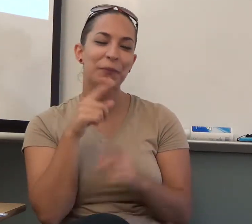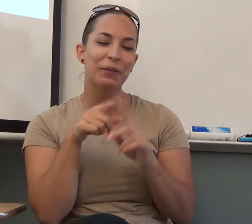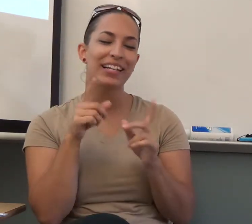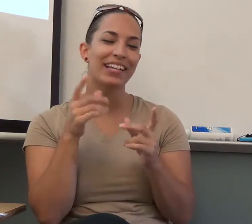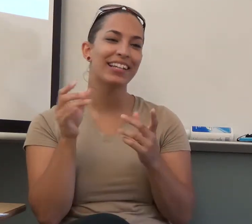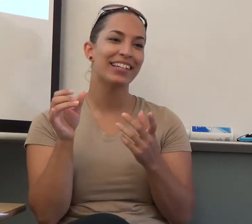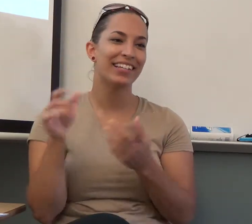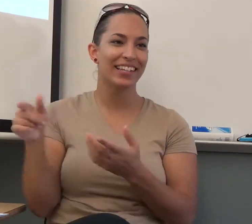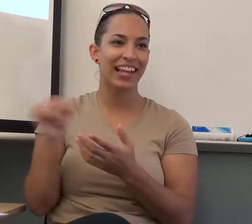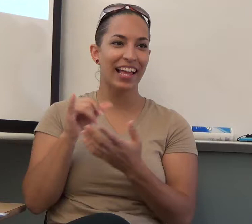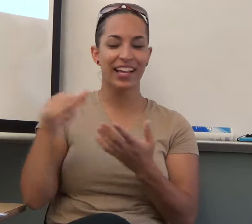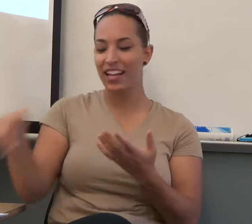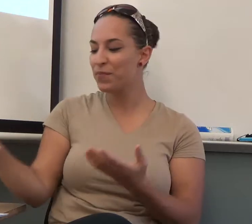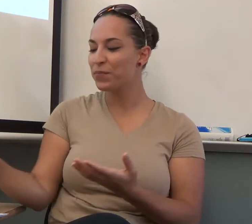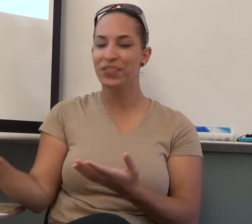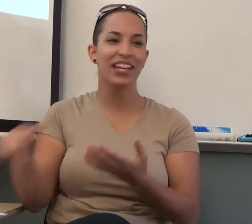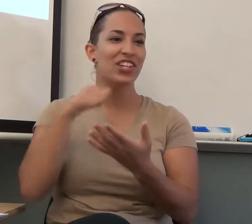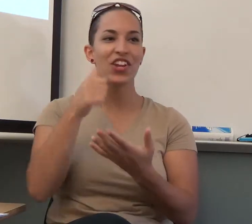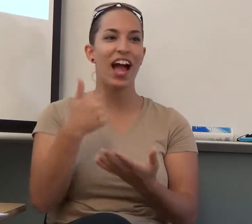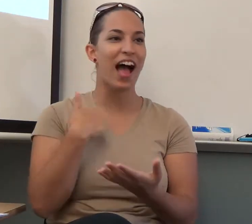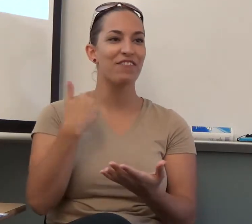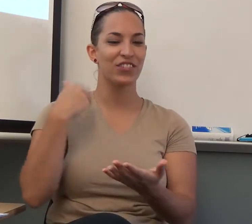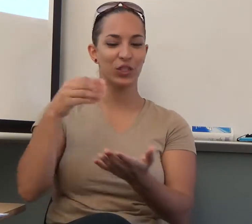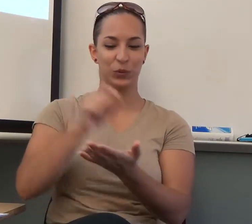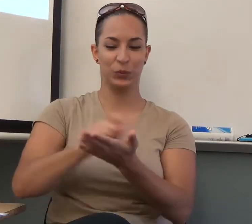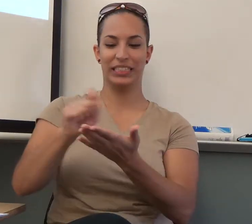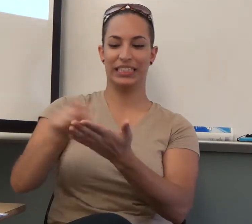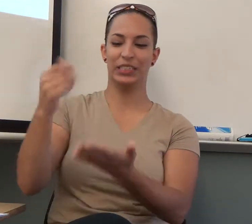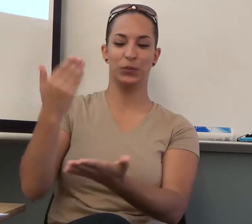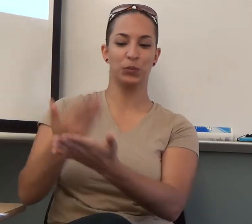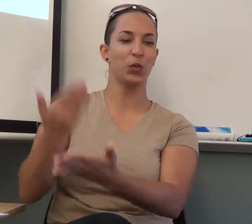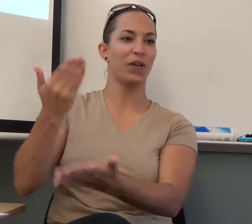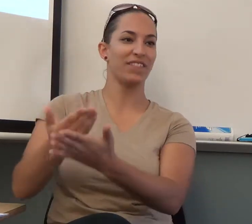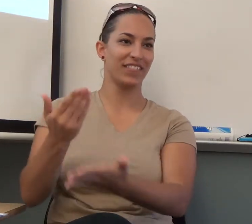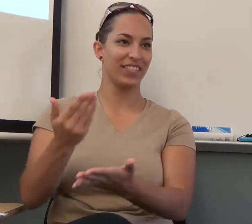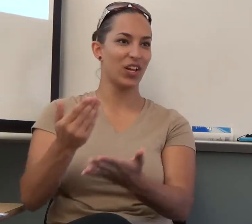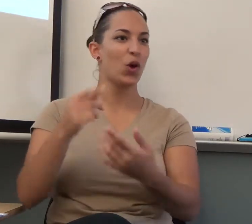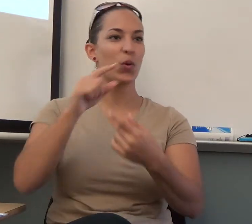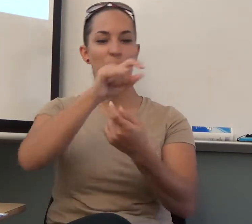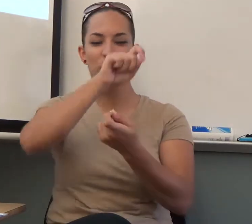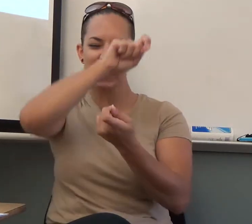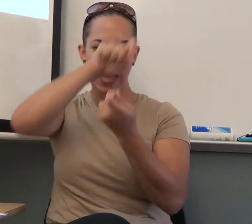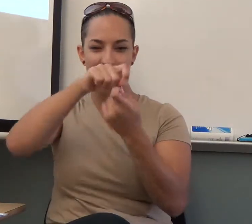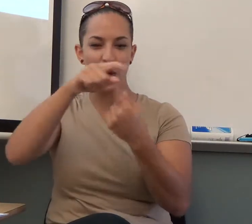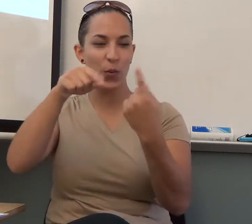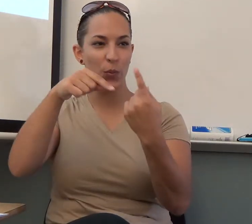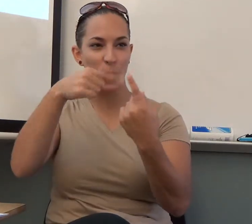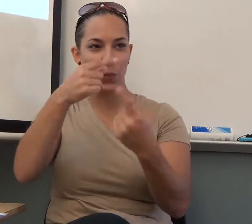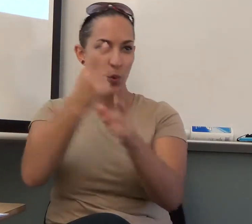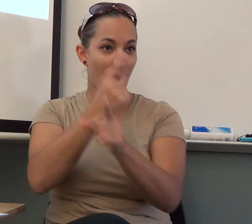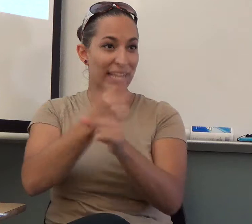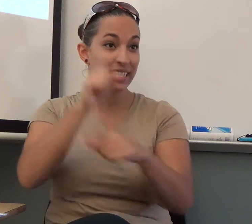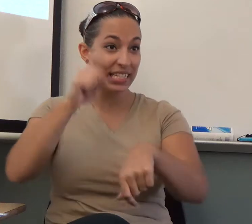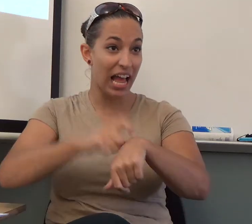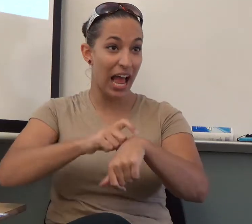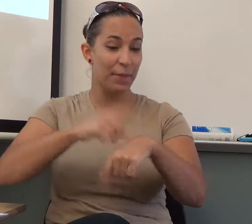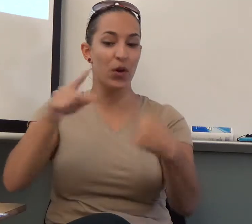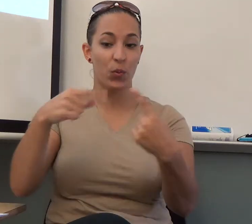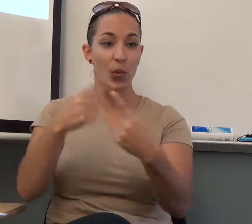we don't have any written context I know. to determine the correct time when a butterfly